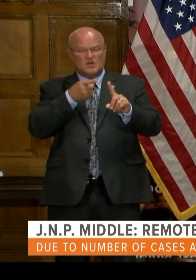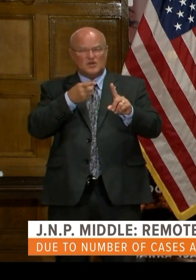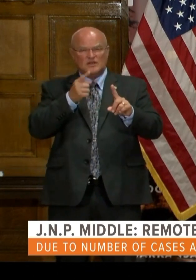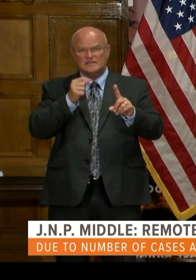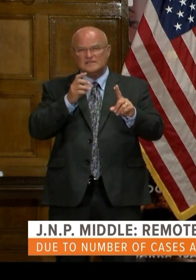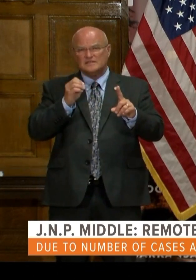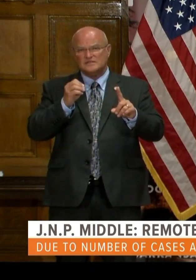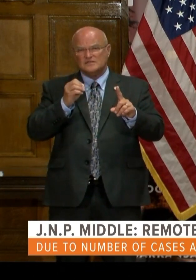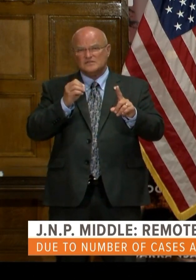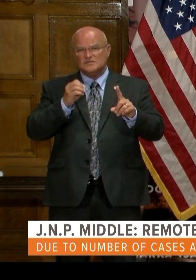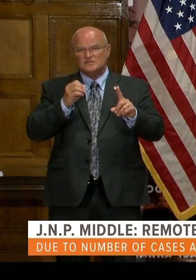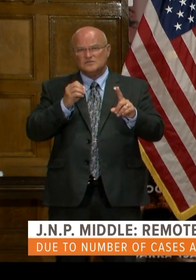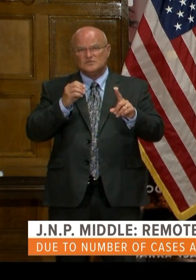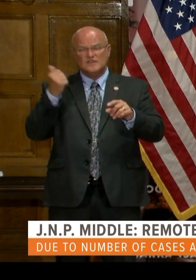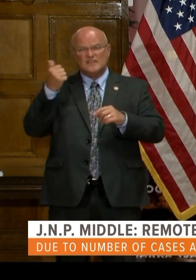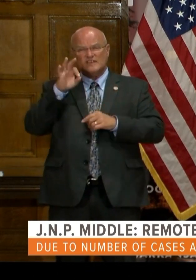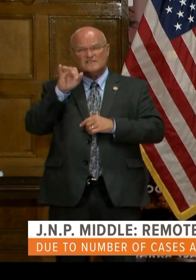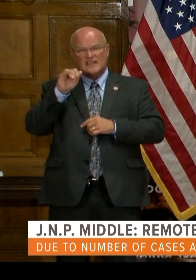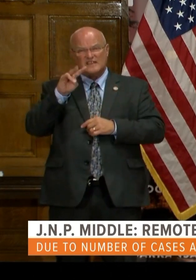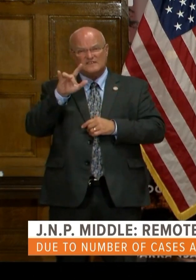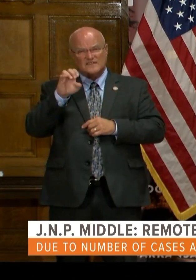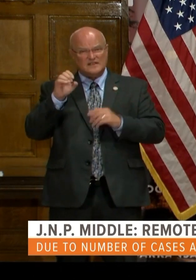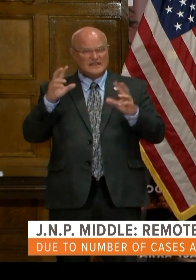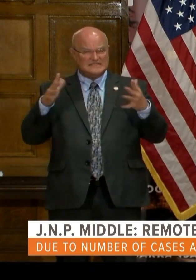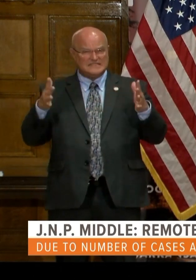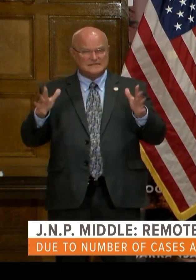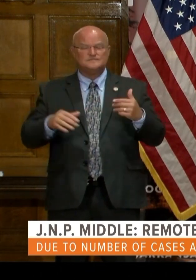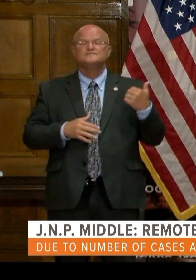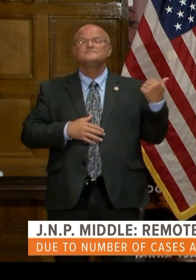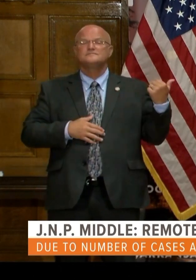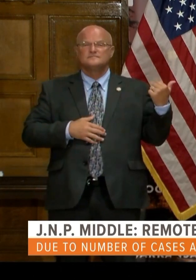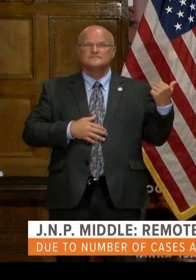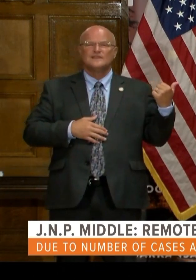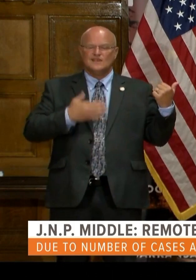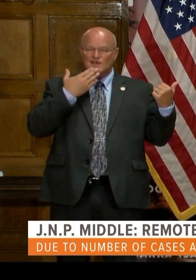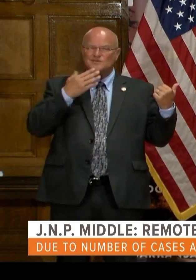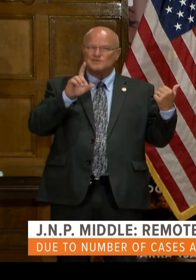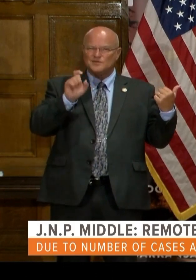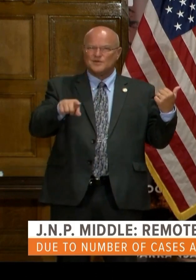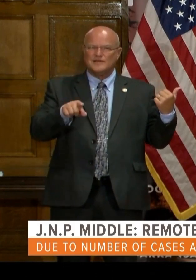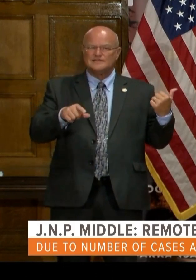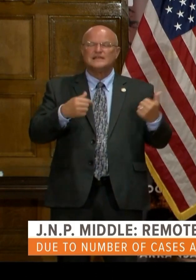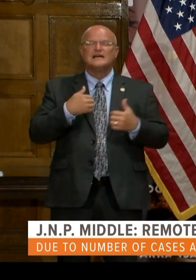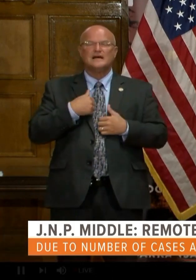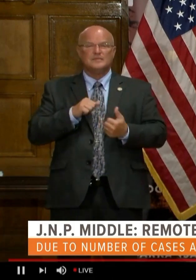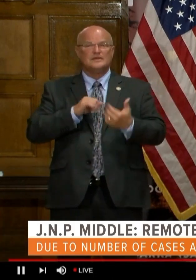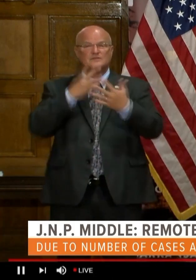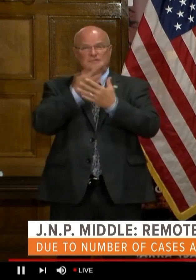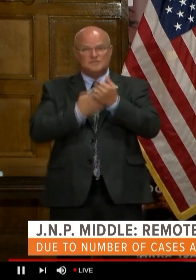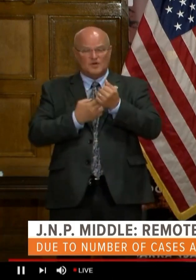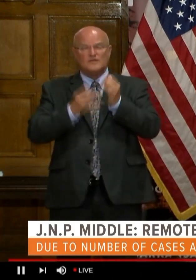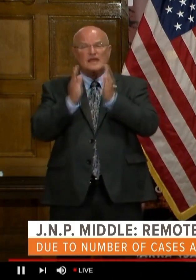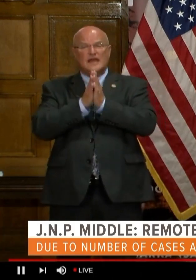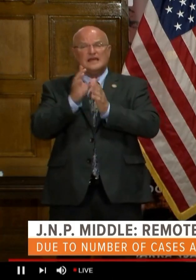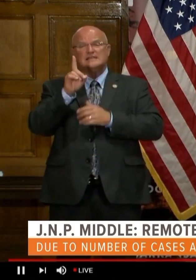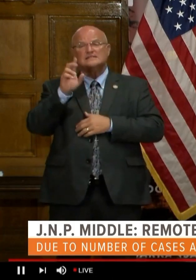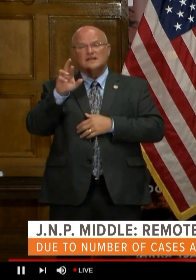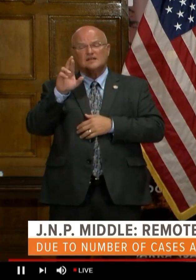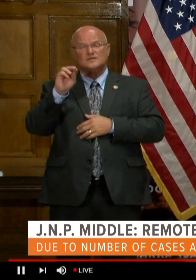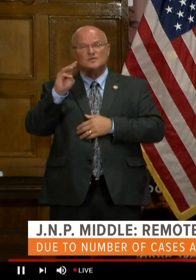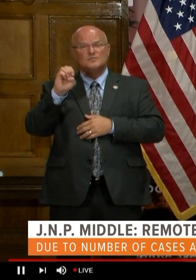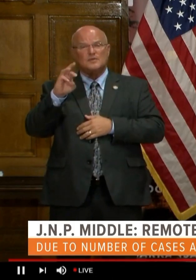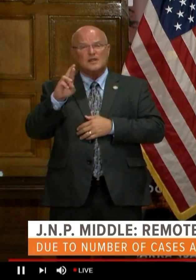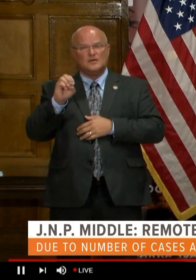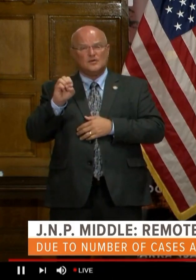to Fayetteville in that area? That's a good question, and let me address both of those, and I'll ask Dr. Romero to